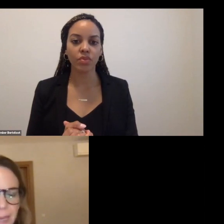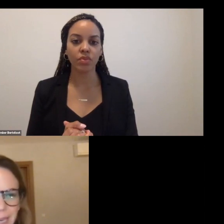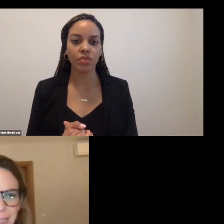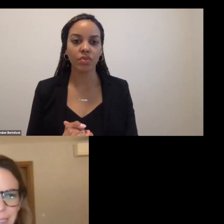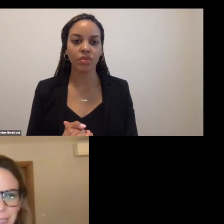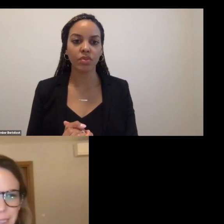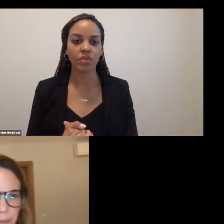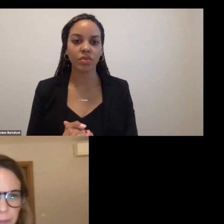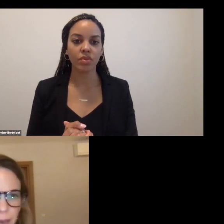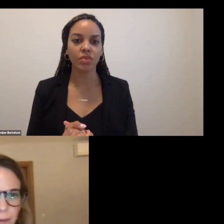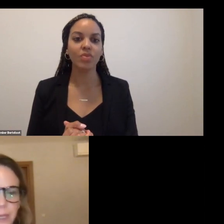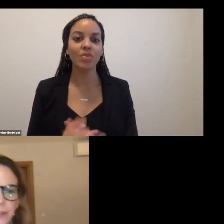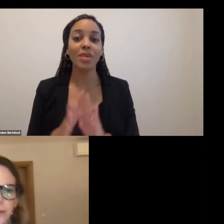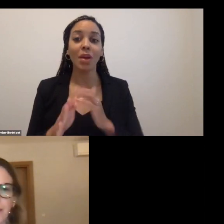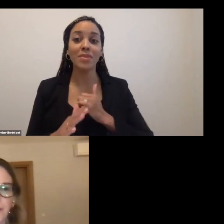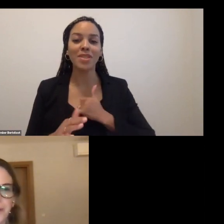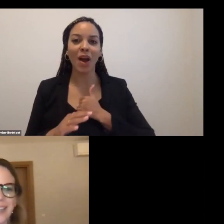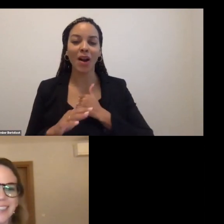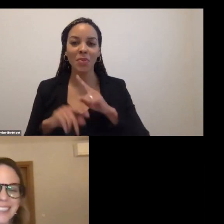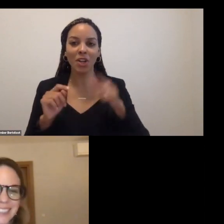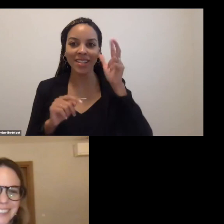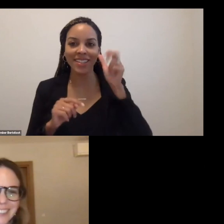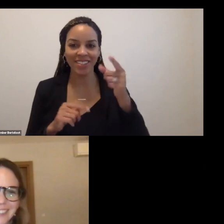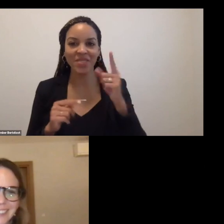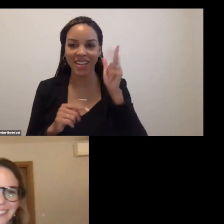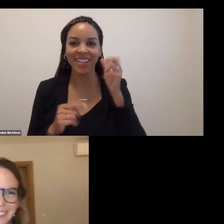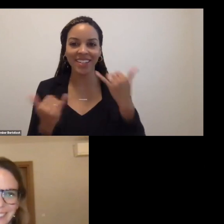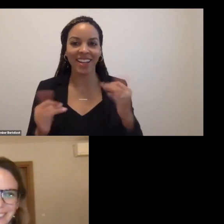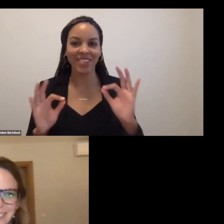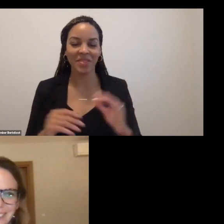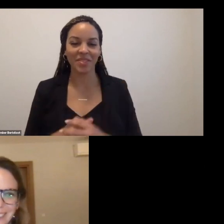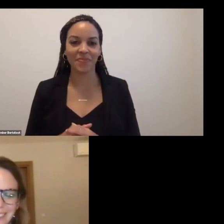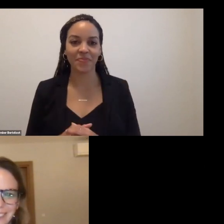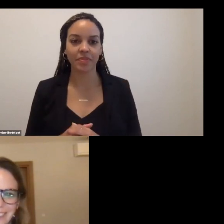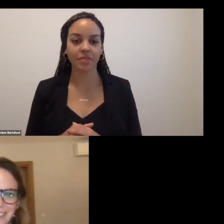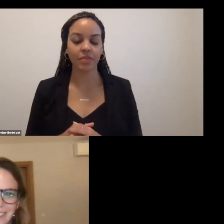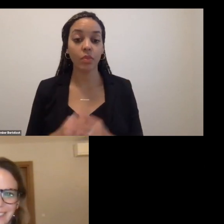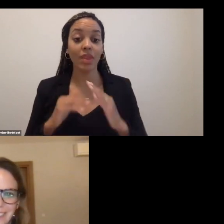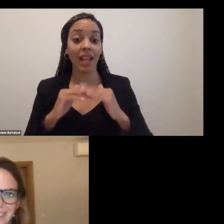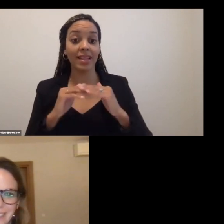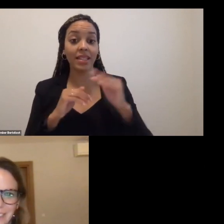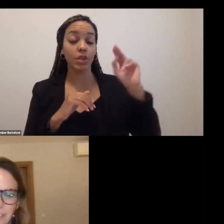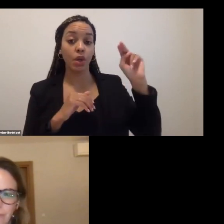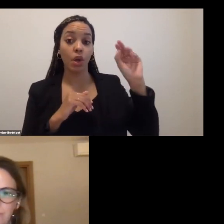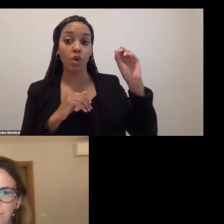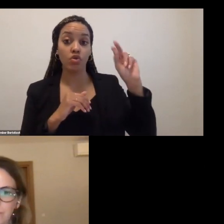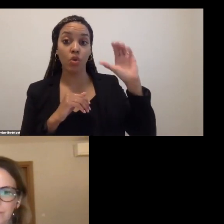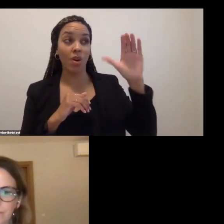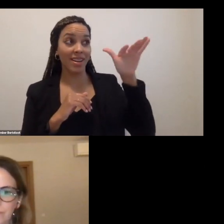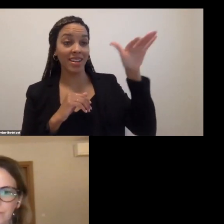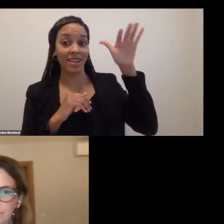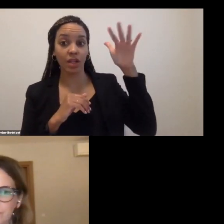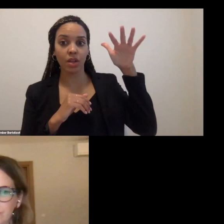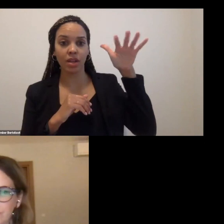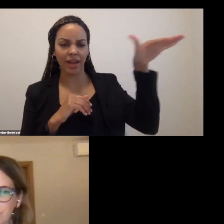Irmeli, we can't. Oh, sorry. We hear you now. Okay. At least in the Nordic regions, many